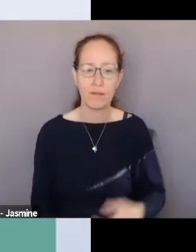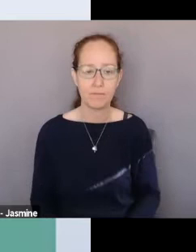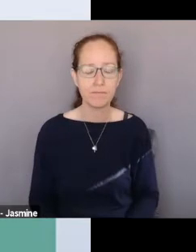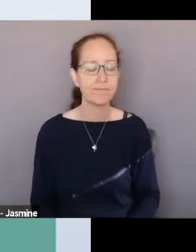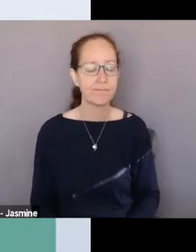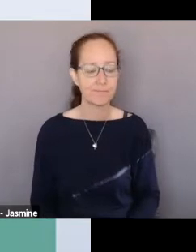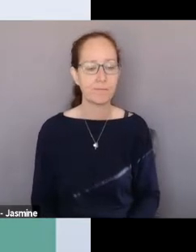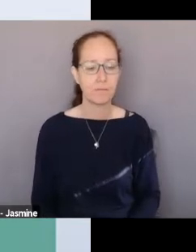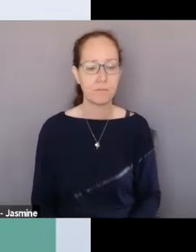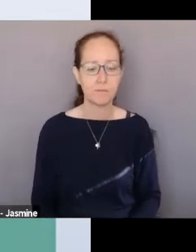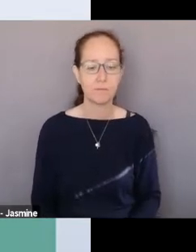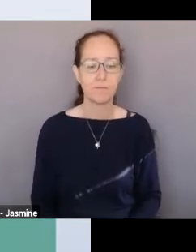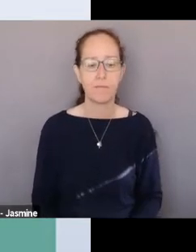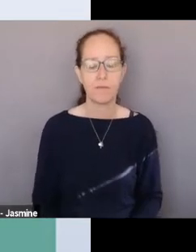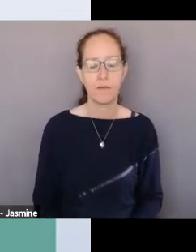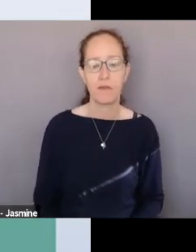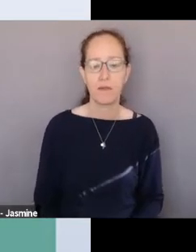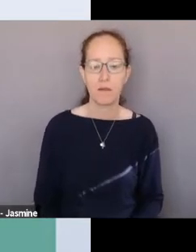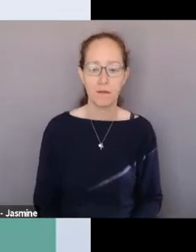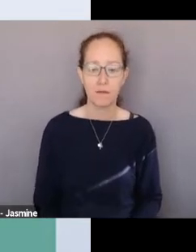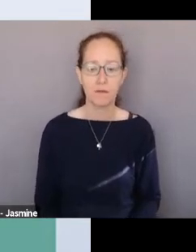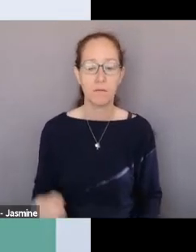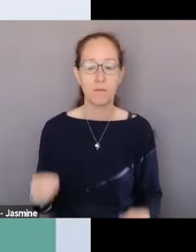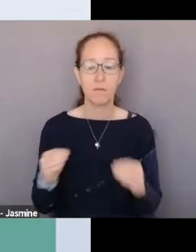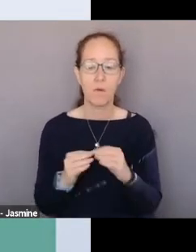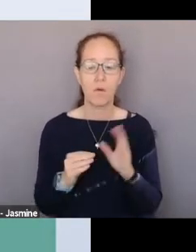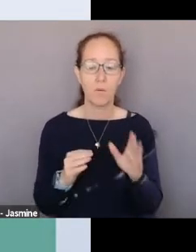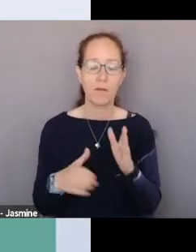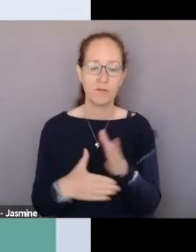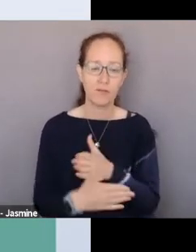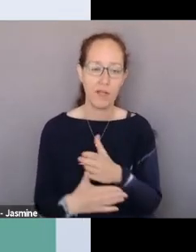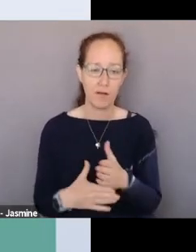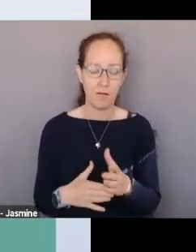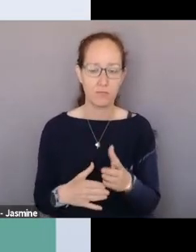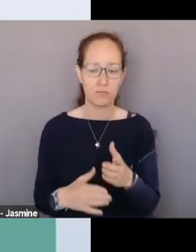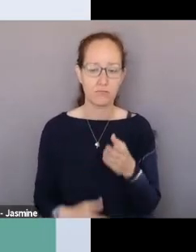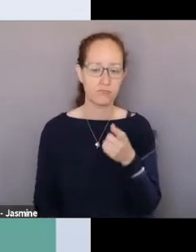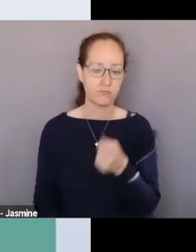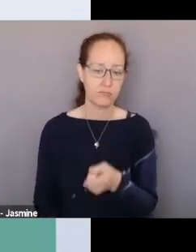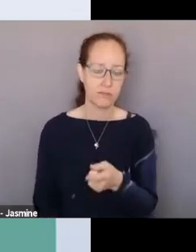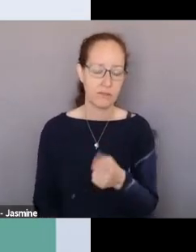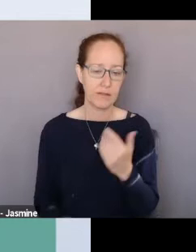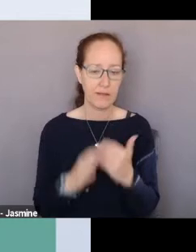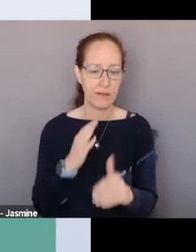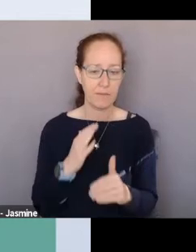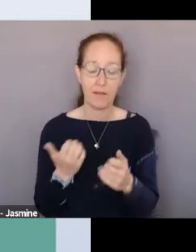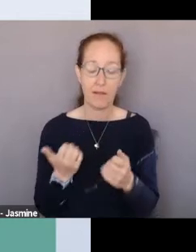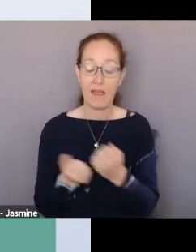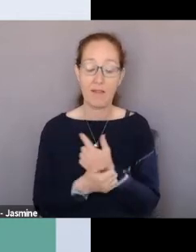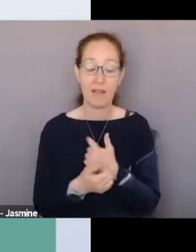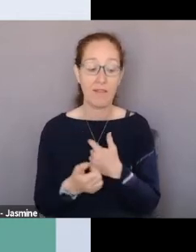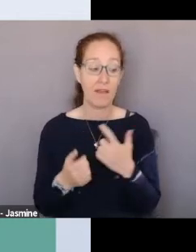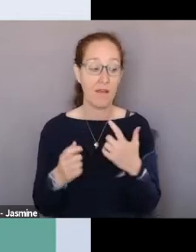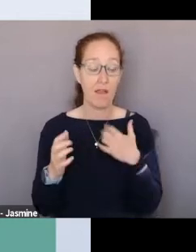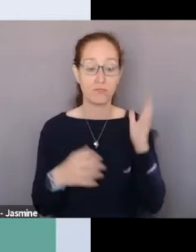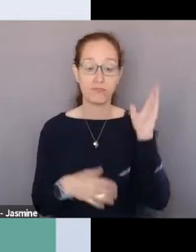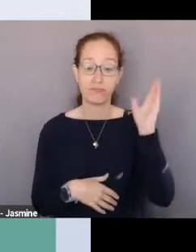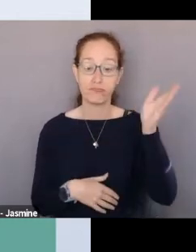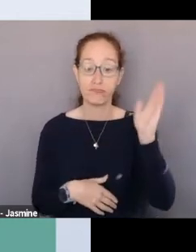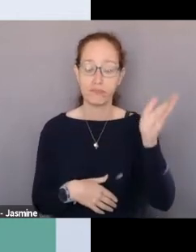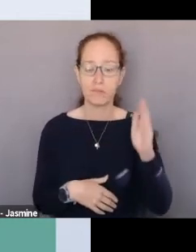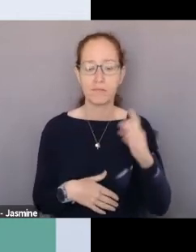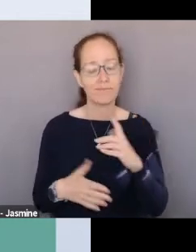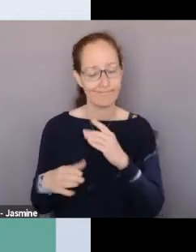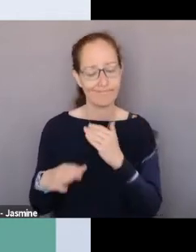We'll share more with you there. Everything that I'm going to talk about here will be on that, so you don't have to take a lot of notes, because